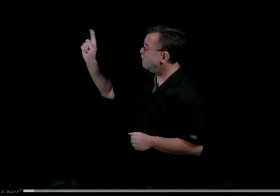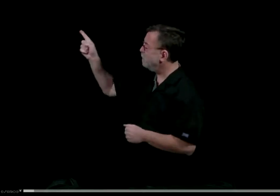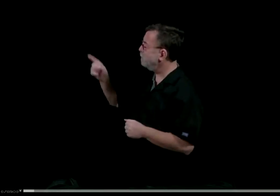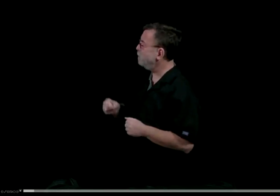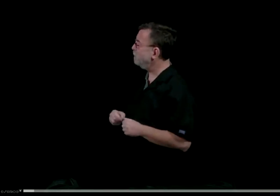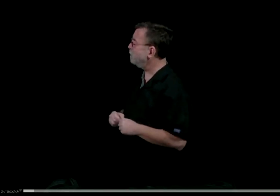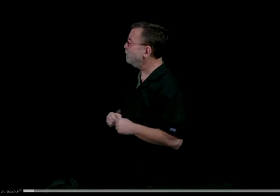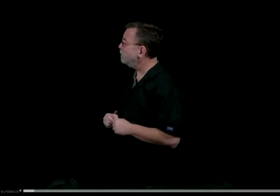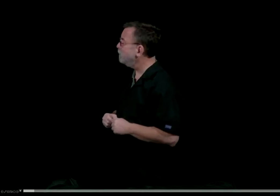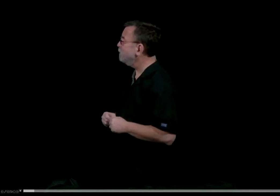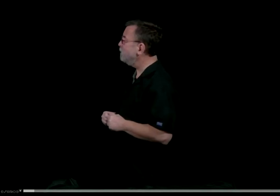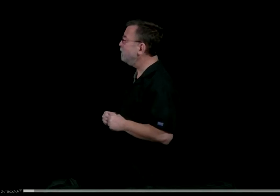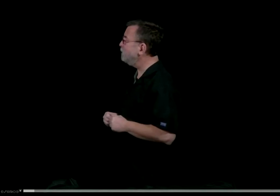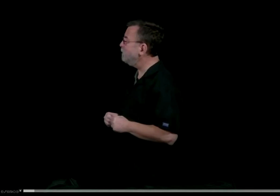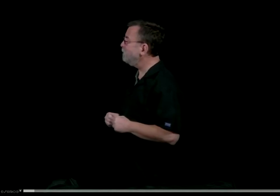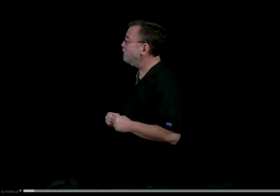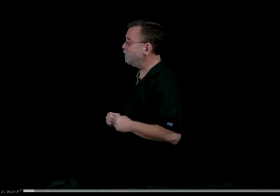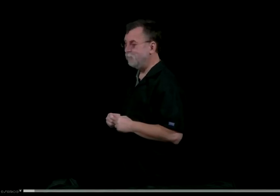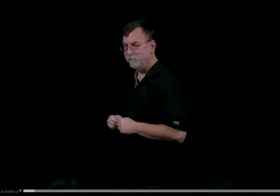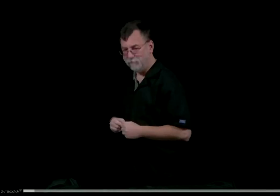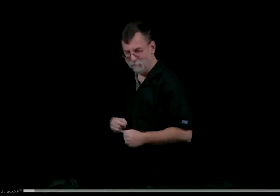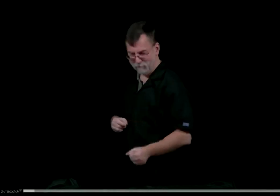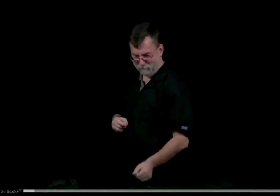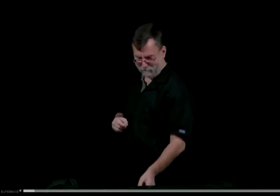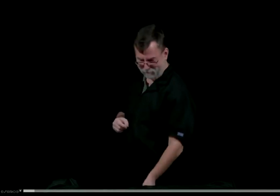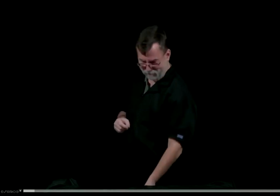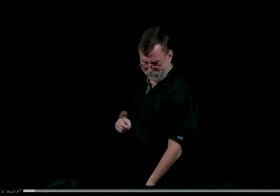First picture. Let's take a look at that.